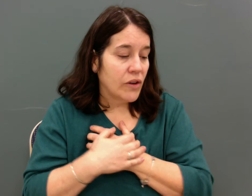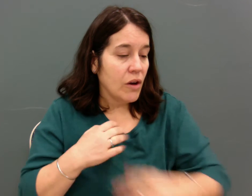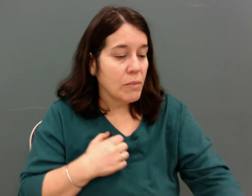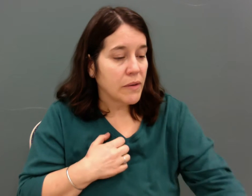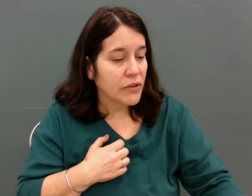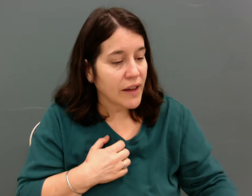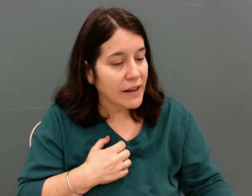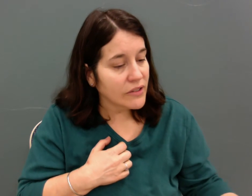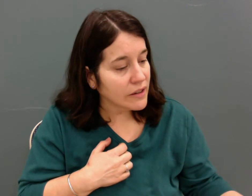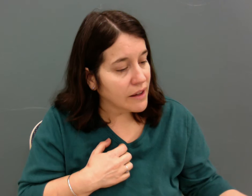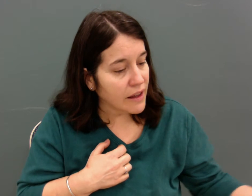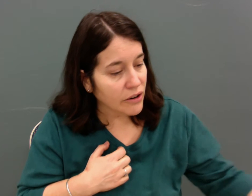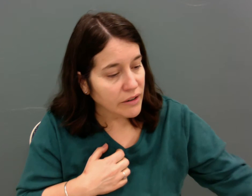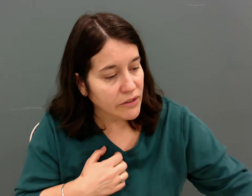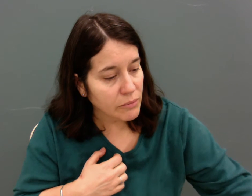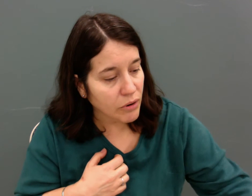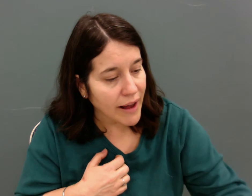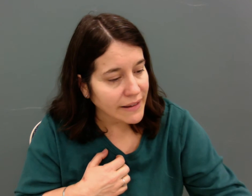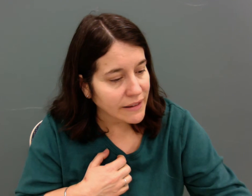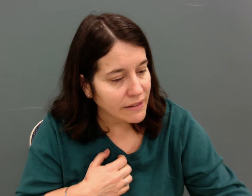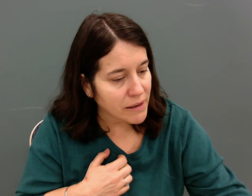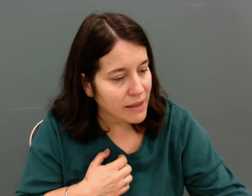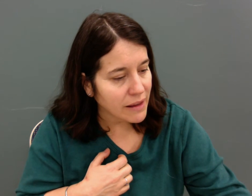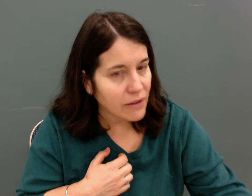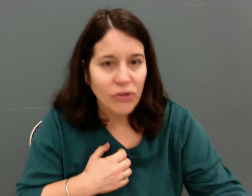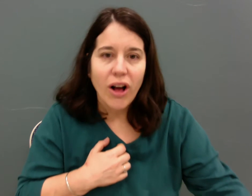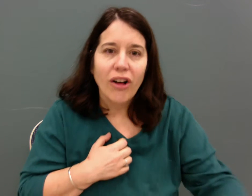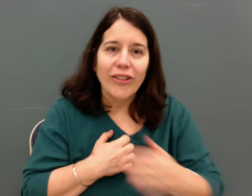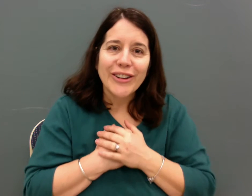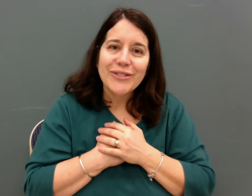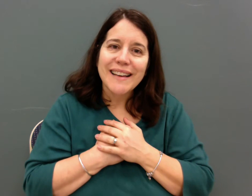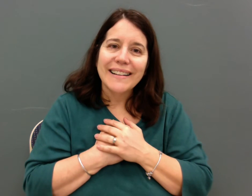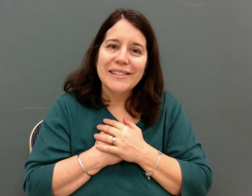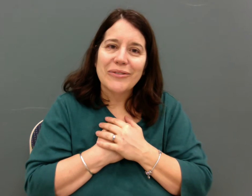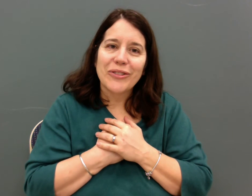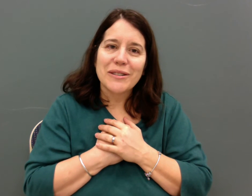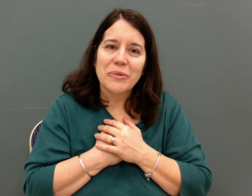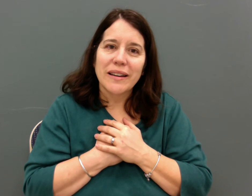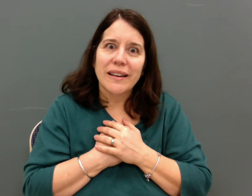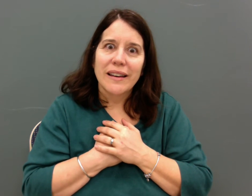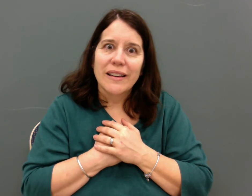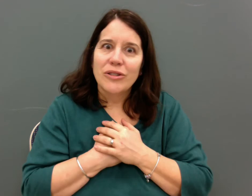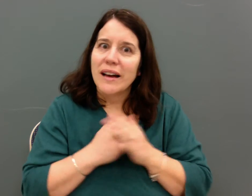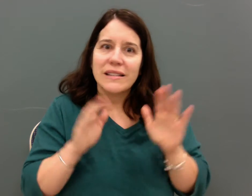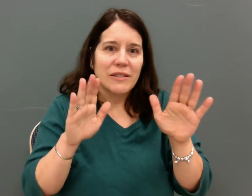So we put those signs together and did some practice, but I think those are all the new signs for this week. You guys have been